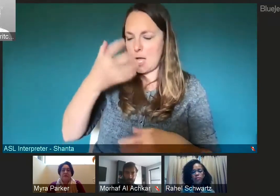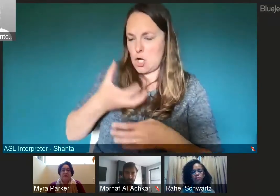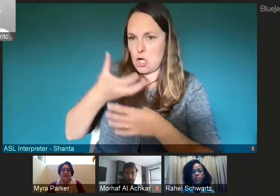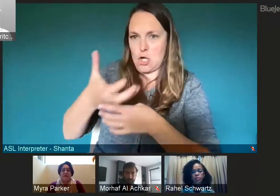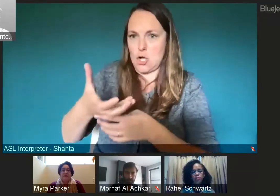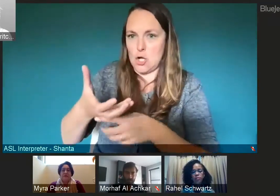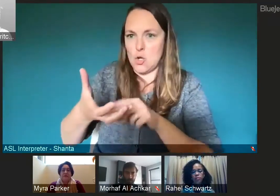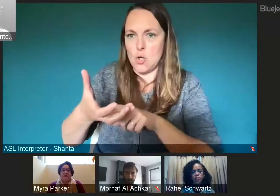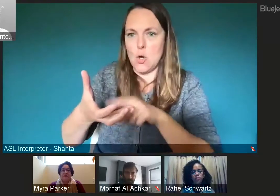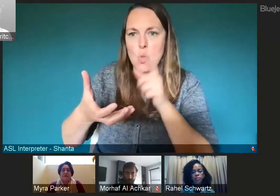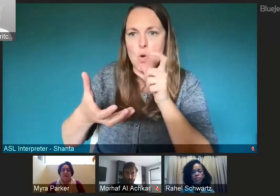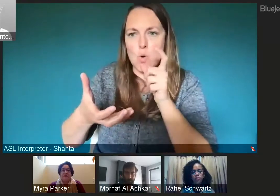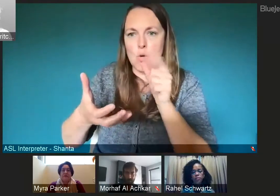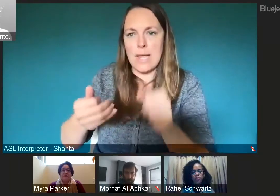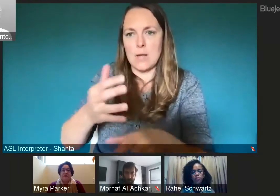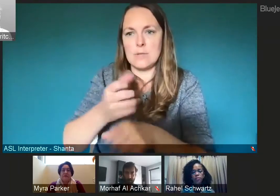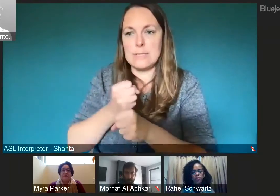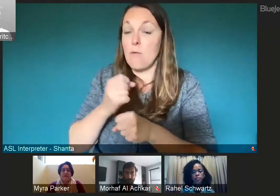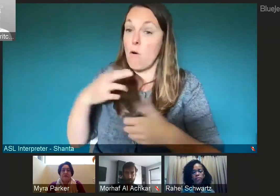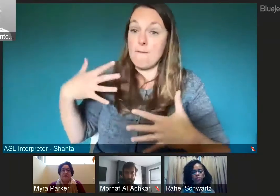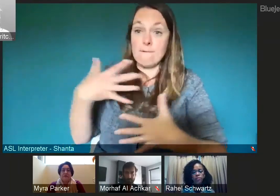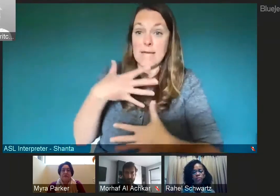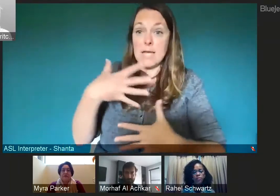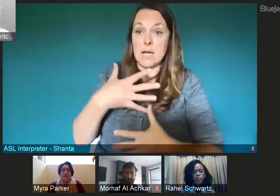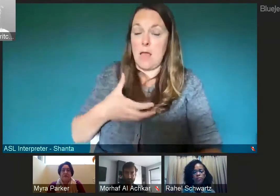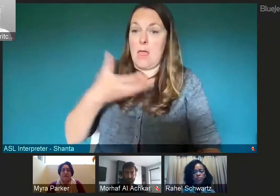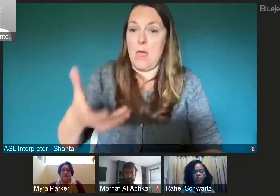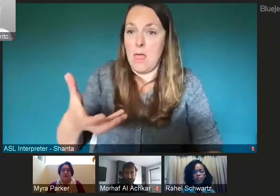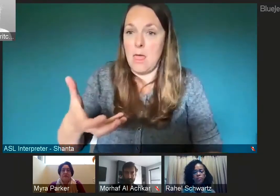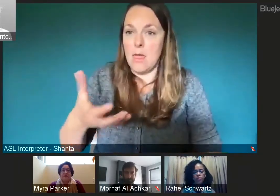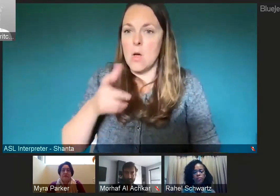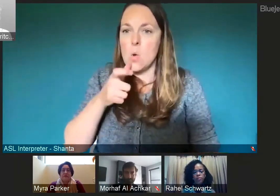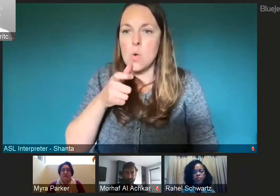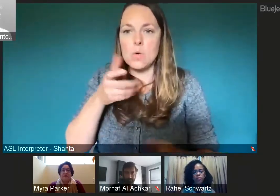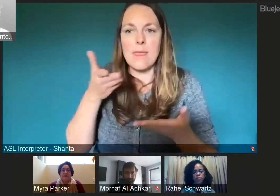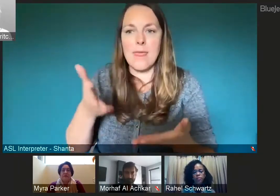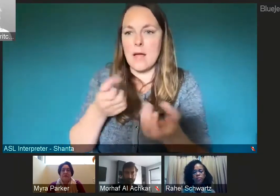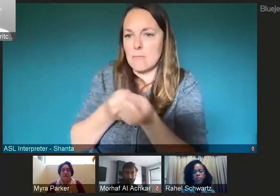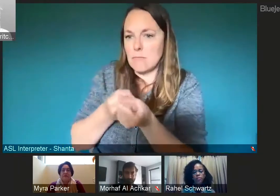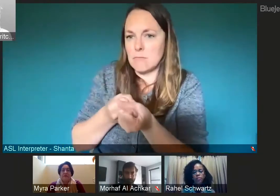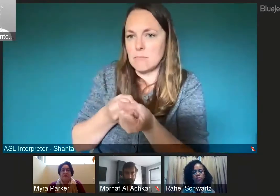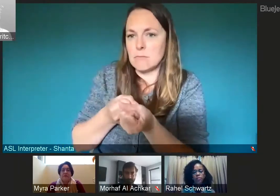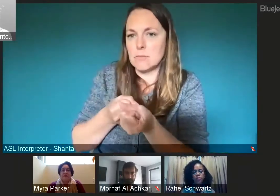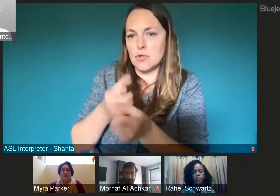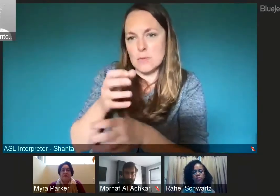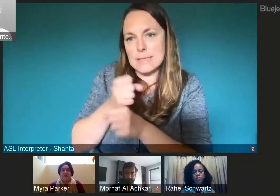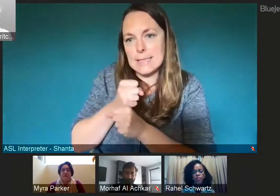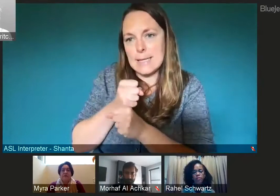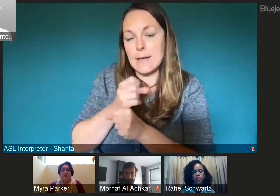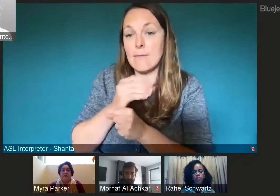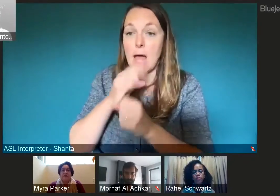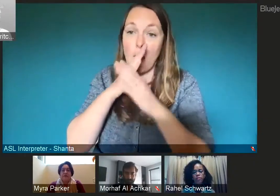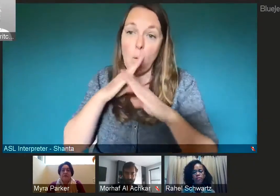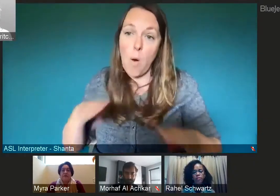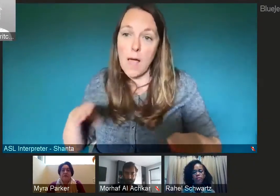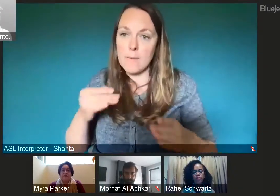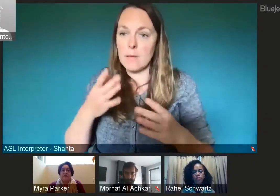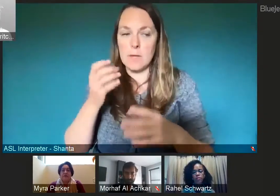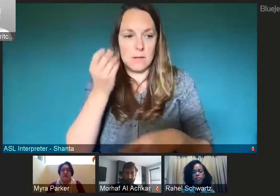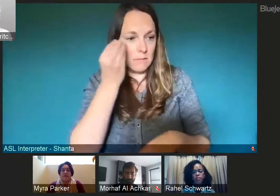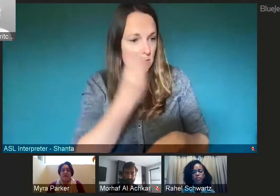immediate fear that's going to come out in such a way. And there's quietness also that could be there. I